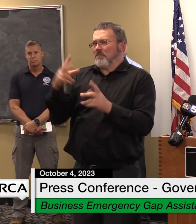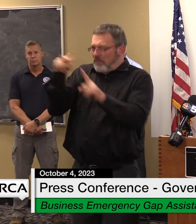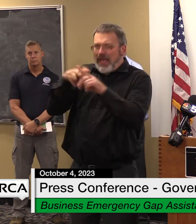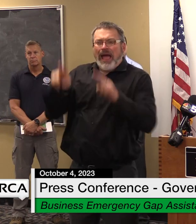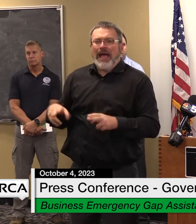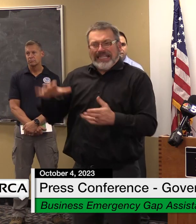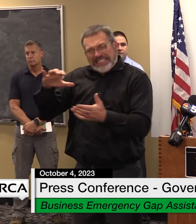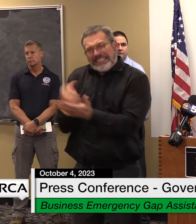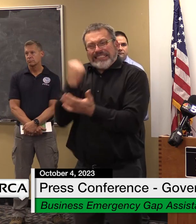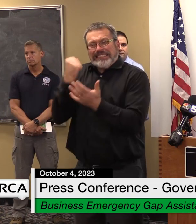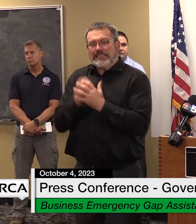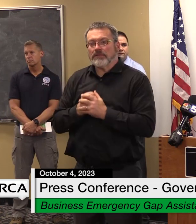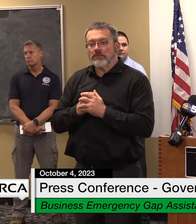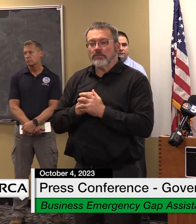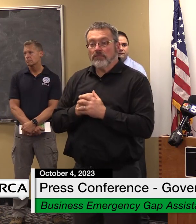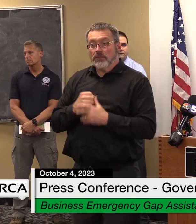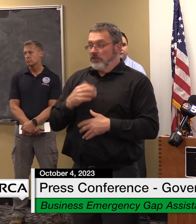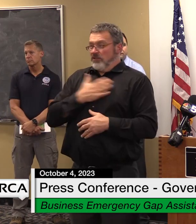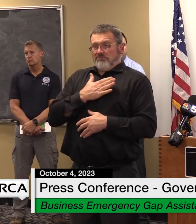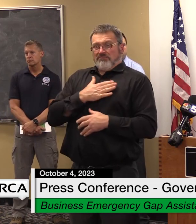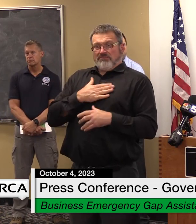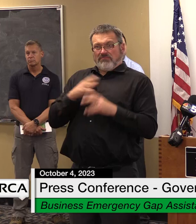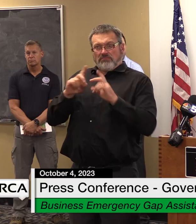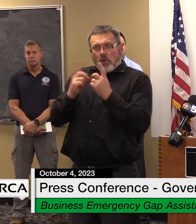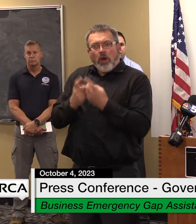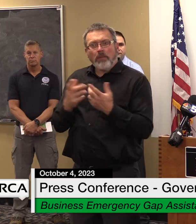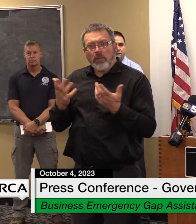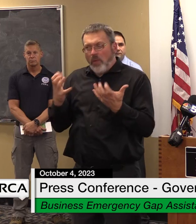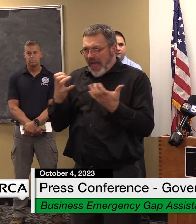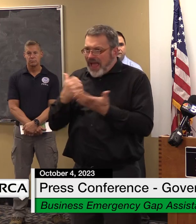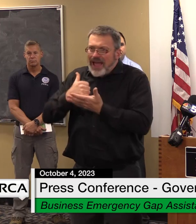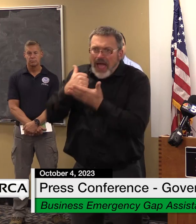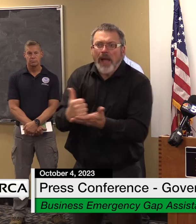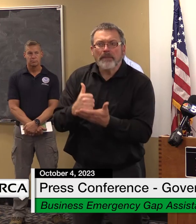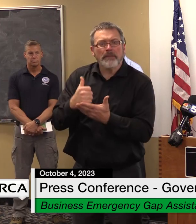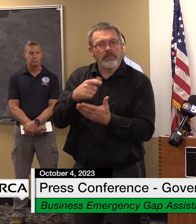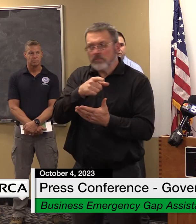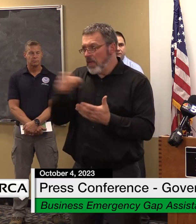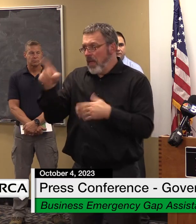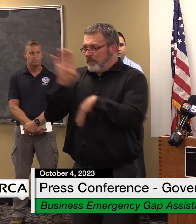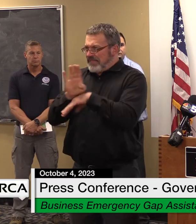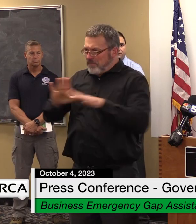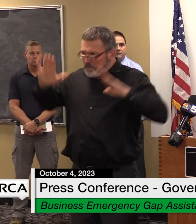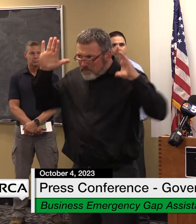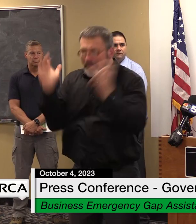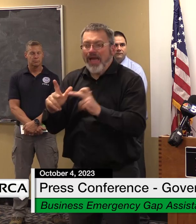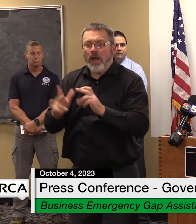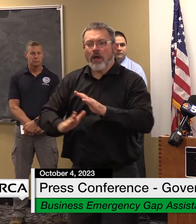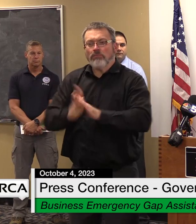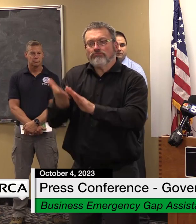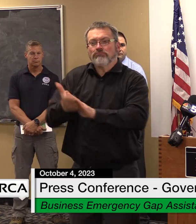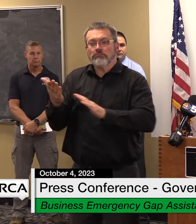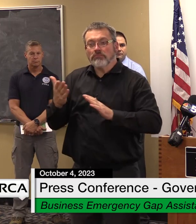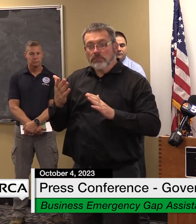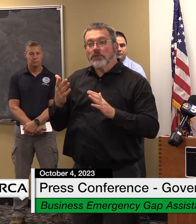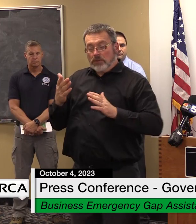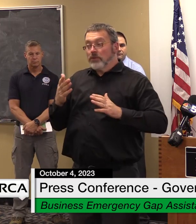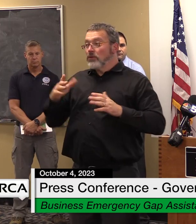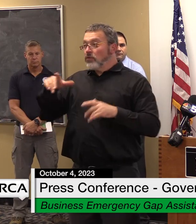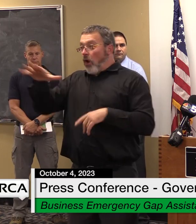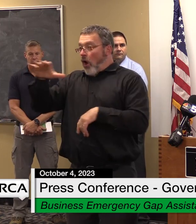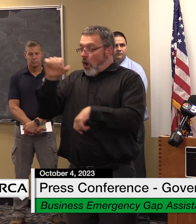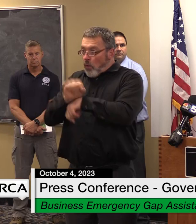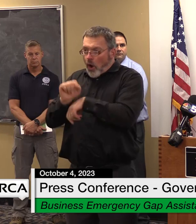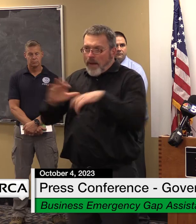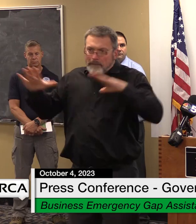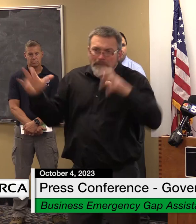We're very motivated by the fact that this is helping businesses reopen, it's helping them recover, employees coming back to work,